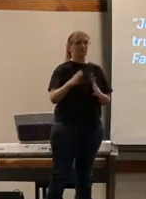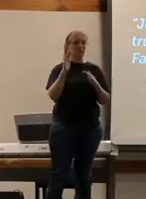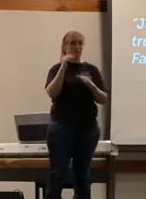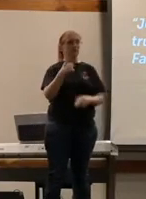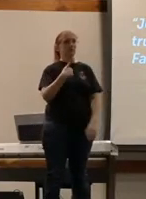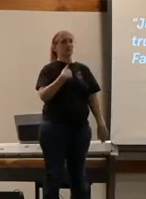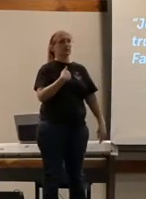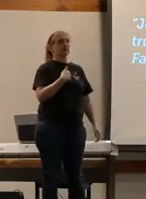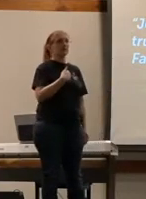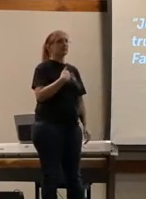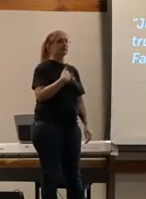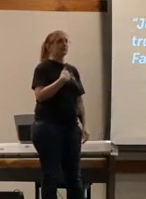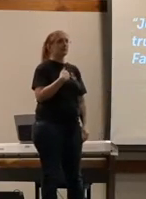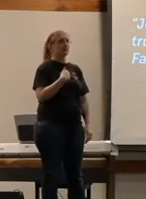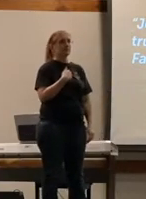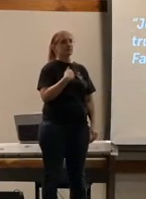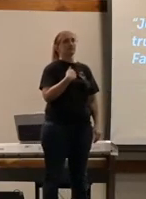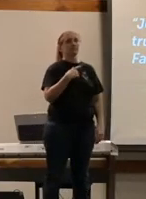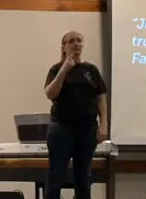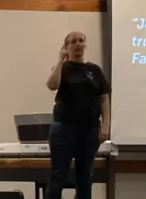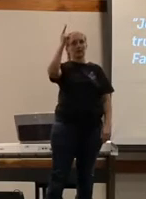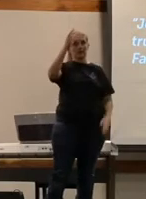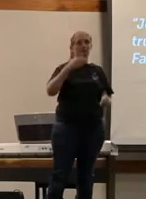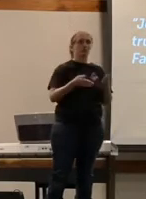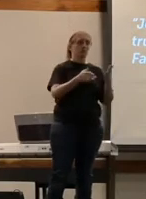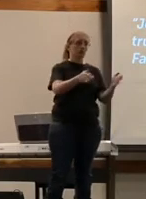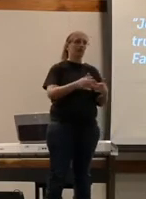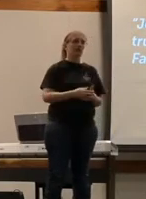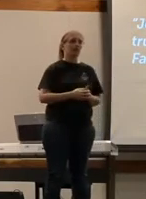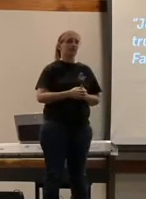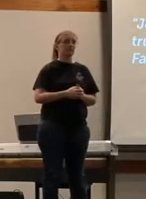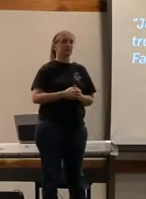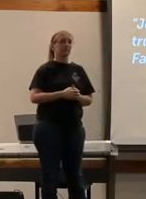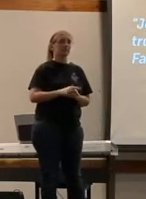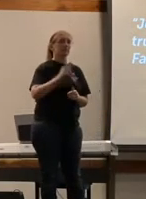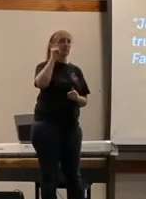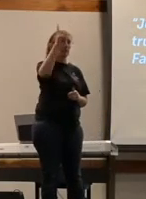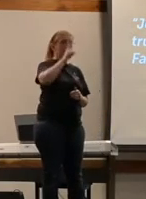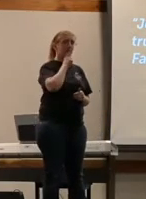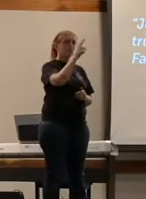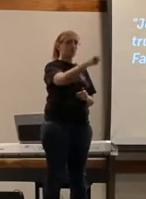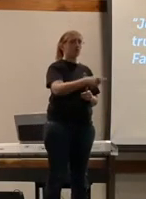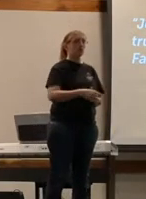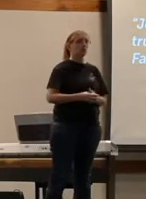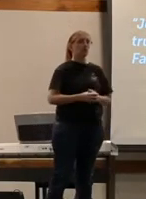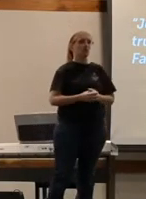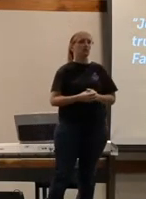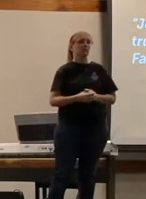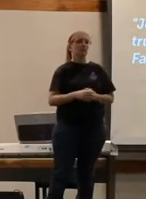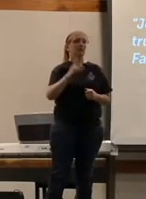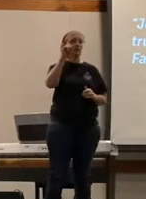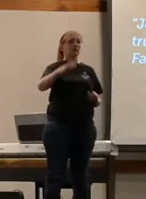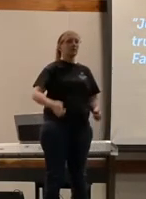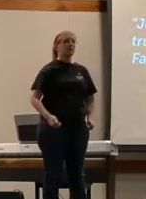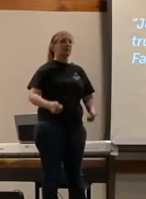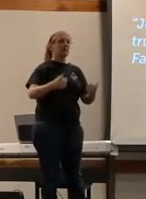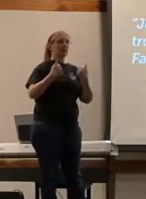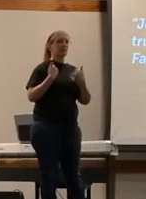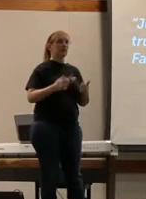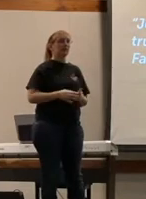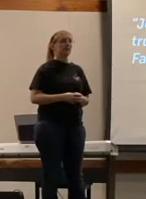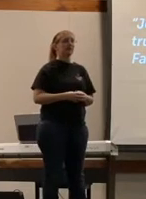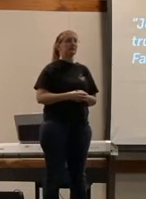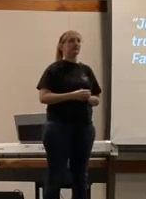me. Say, he's the way. He's the way. He is the truth. He is the truth. And he is the life. He is